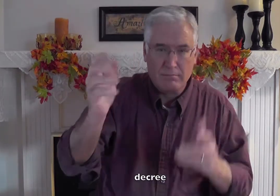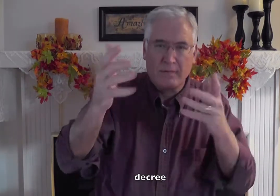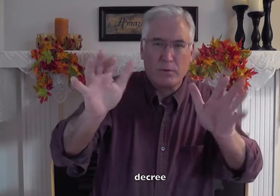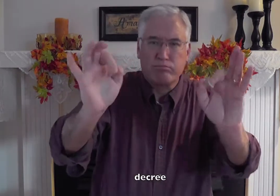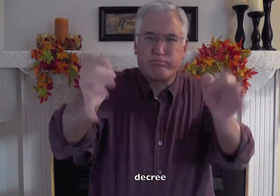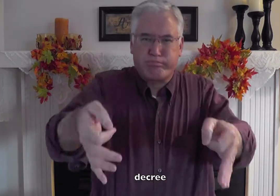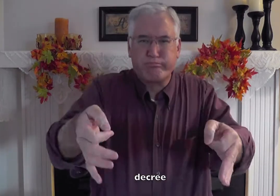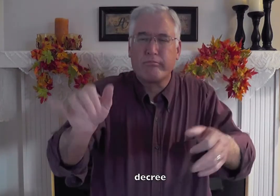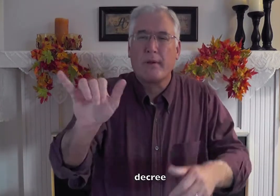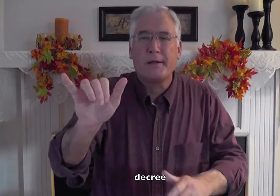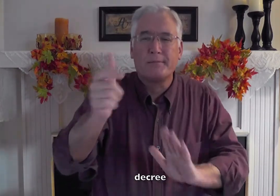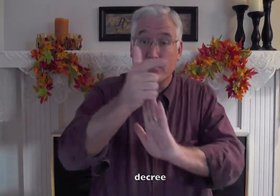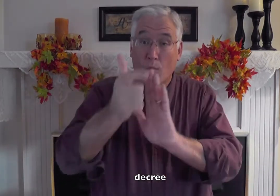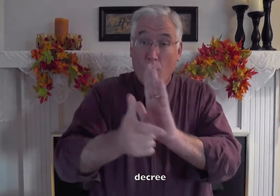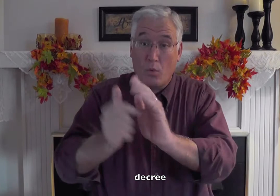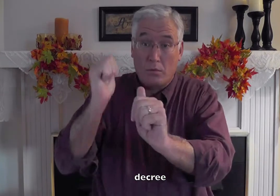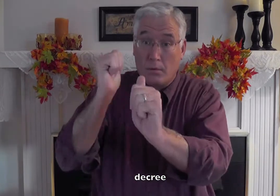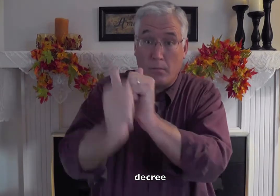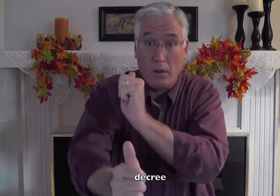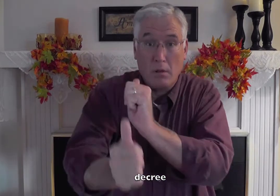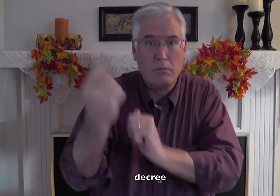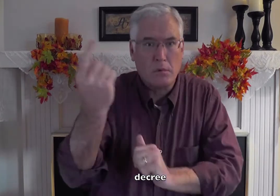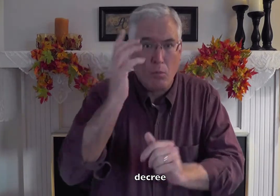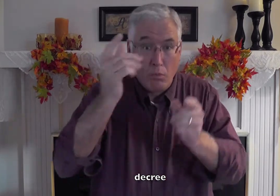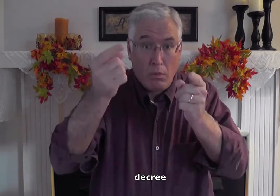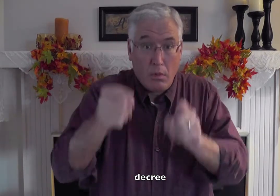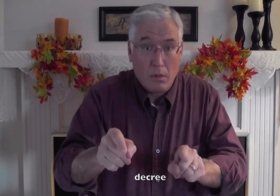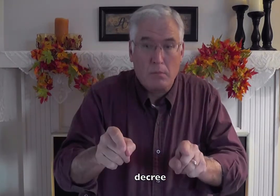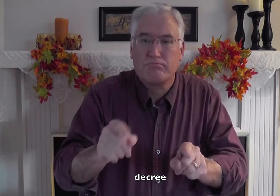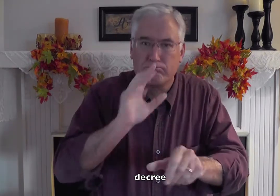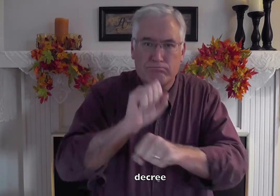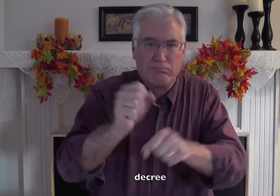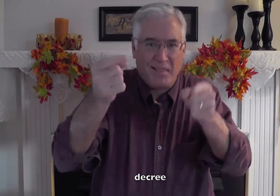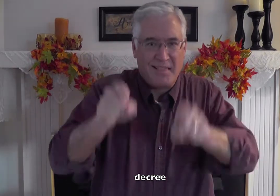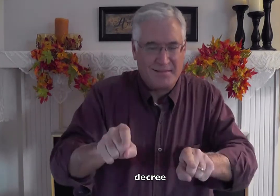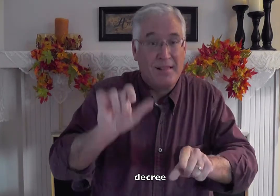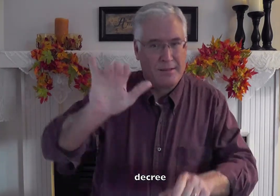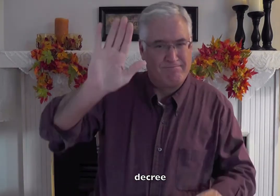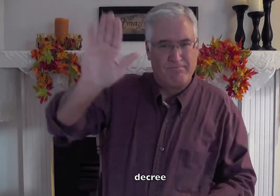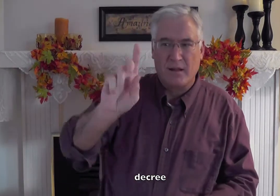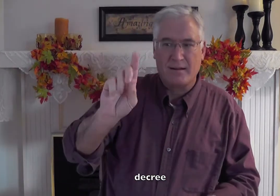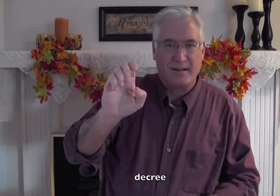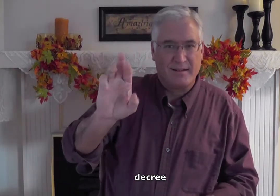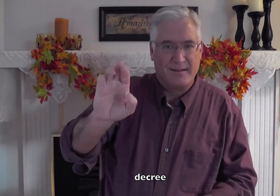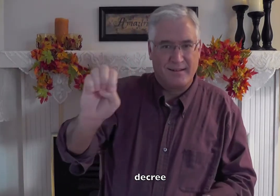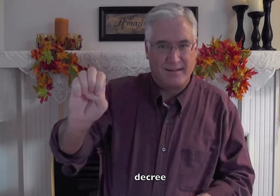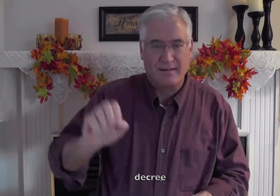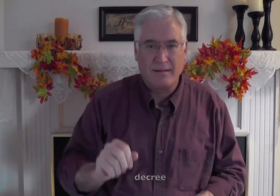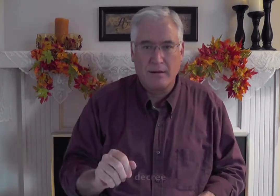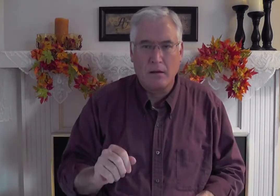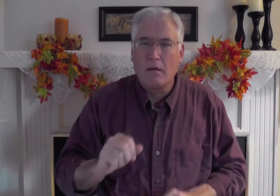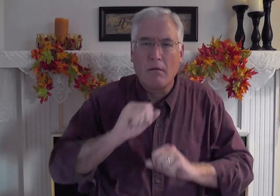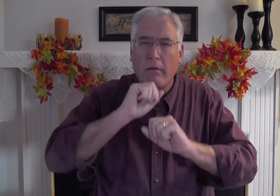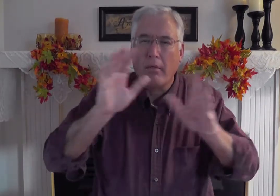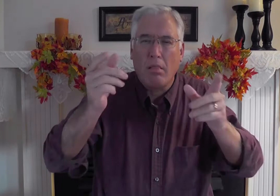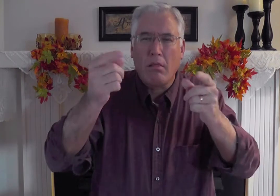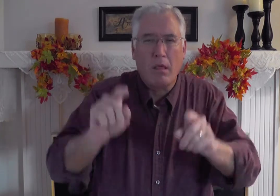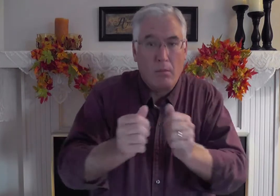his decree. That's his decision. Whatever law is passed, it's like that. A law that's passed, it's